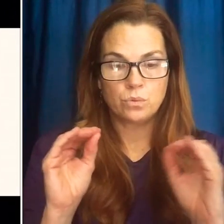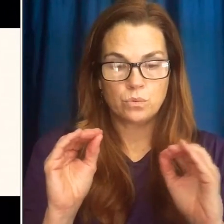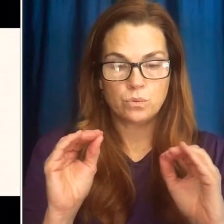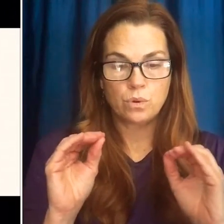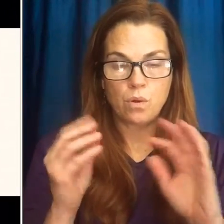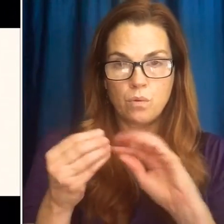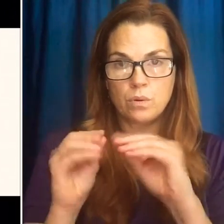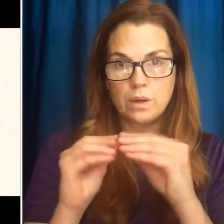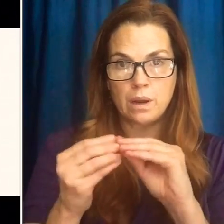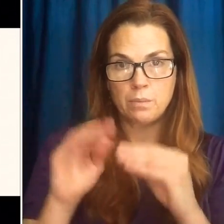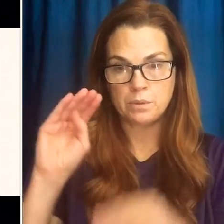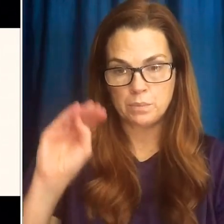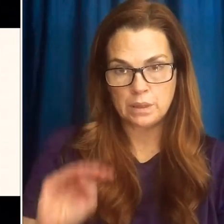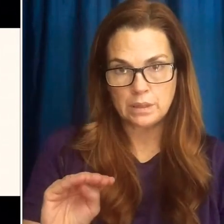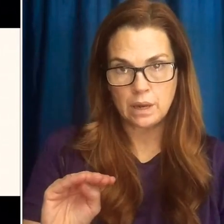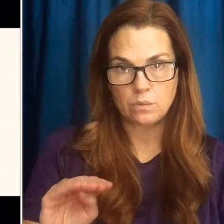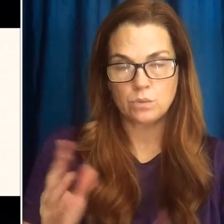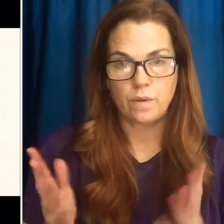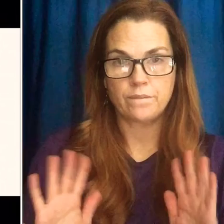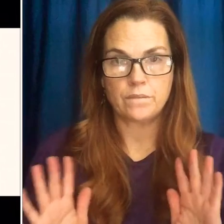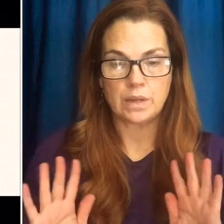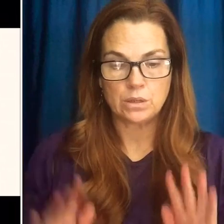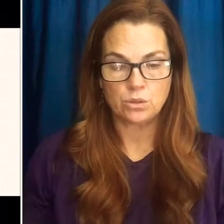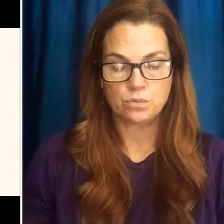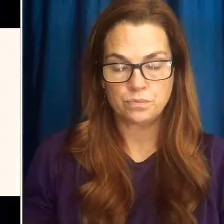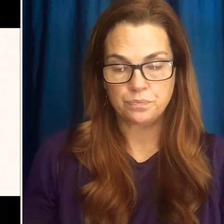equivalent to 1/4 is